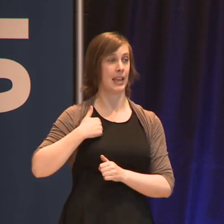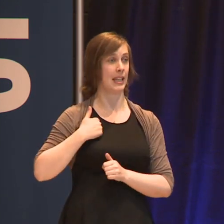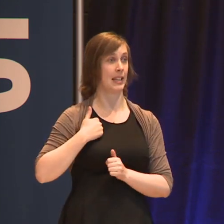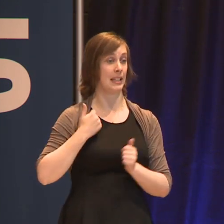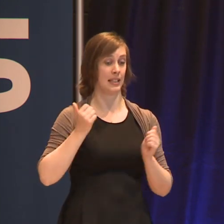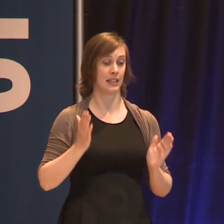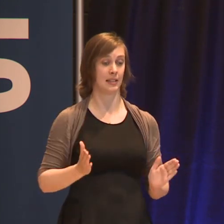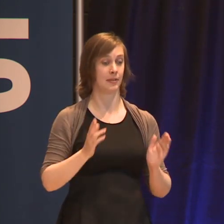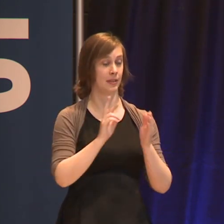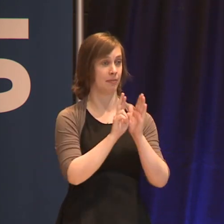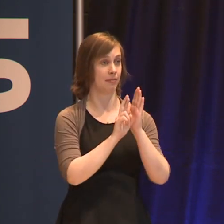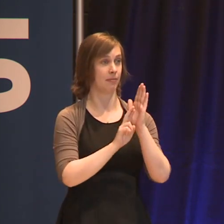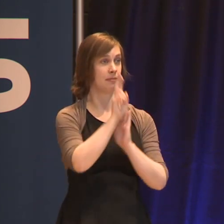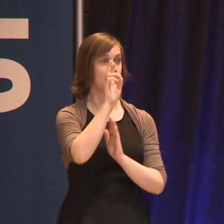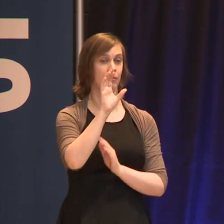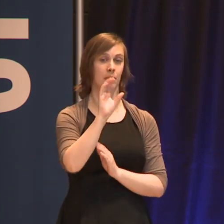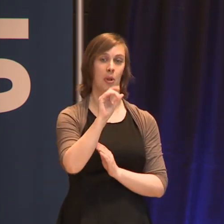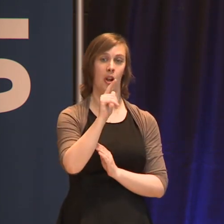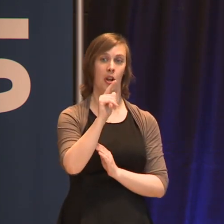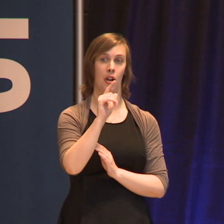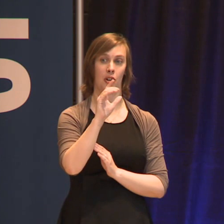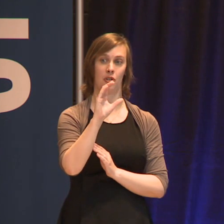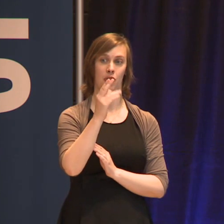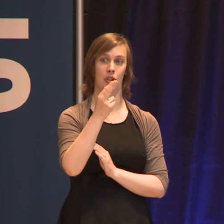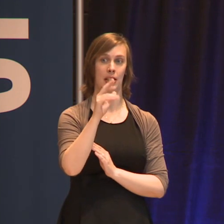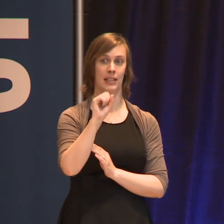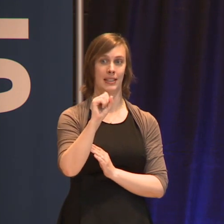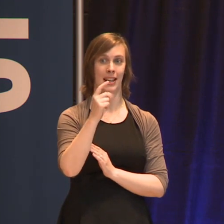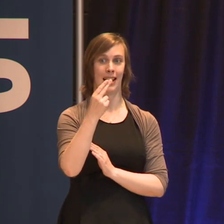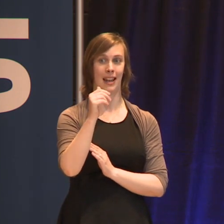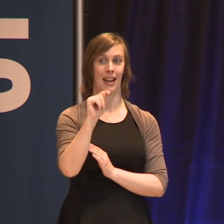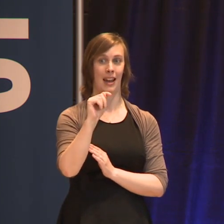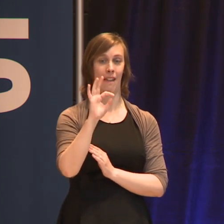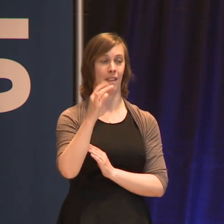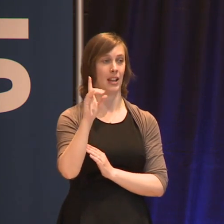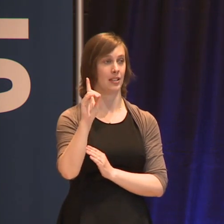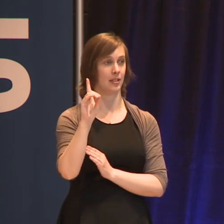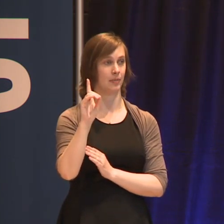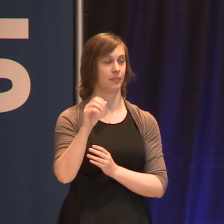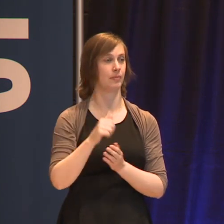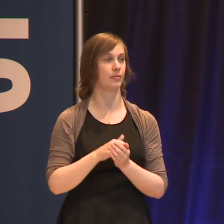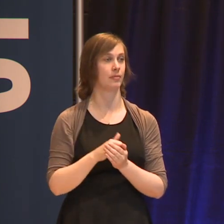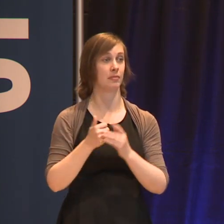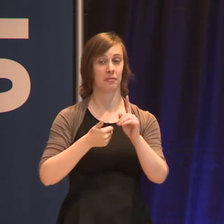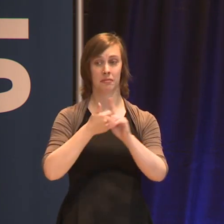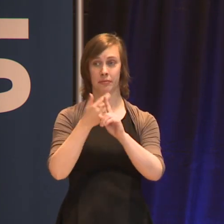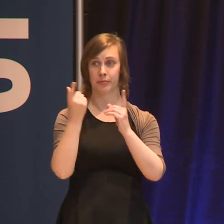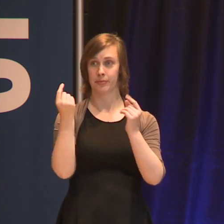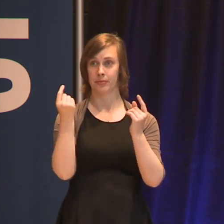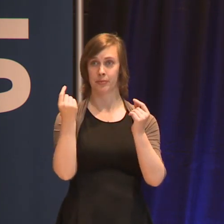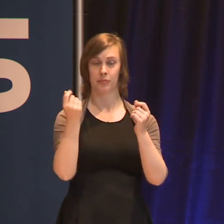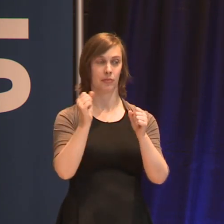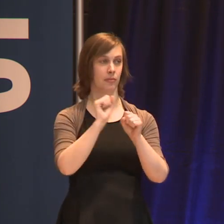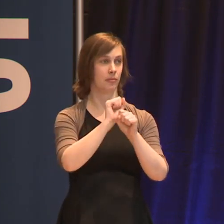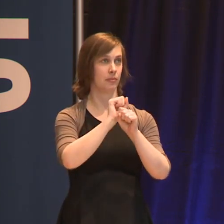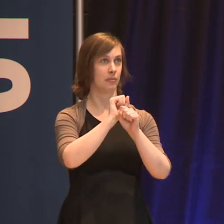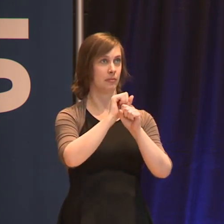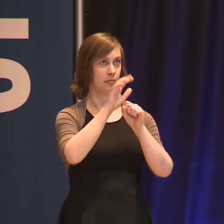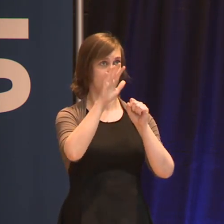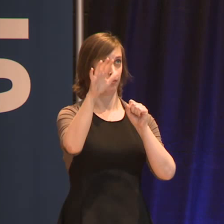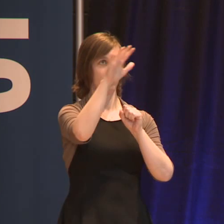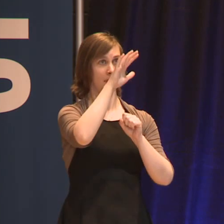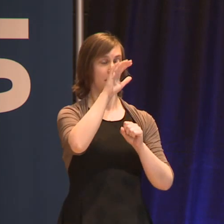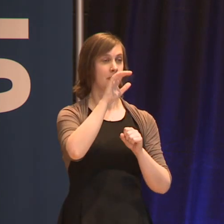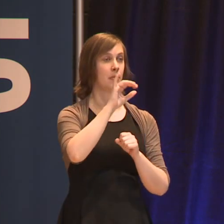Chris Hadfield. You see, when Colonel Hadfield was on the International Space Station, he worked with students and researchers